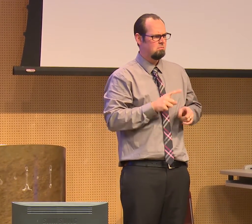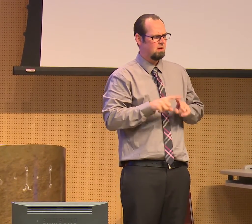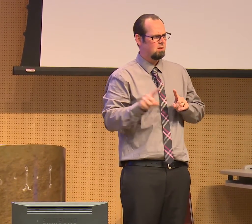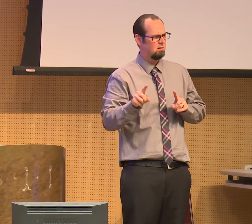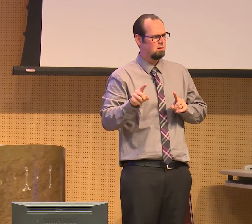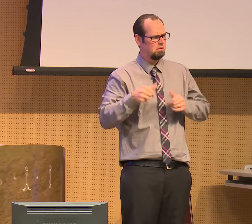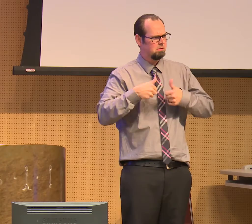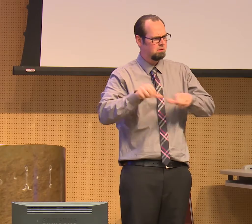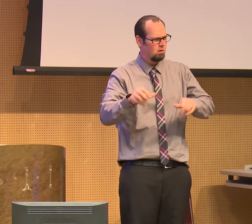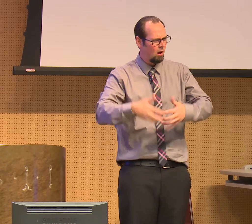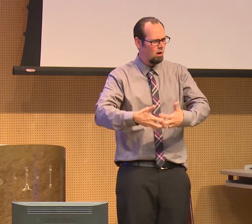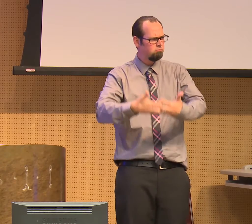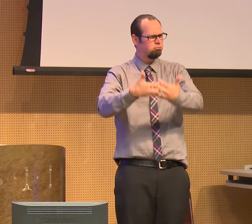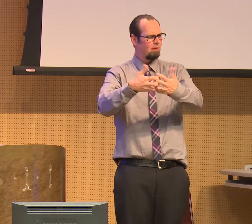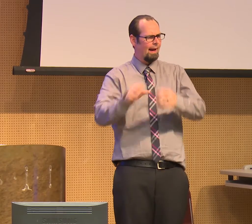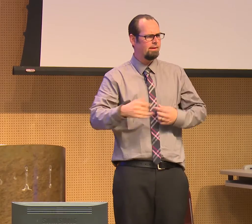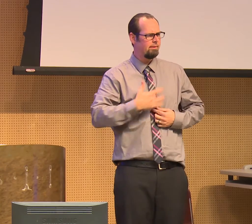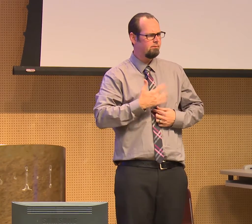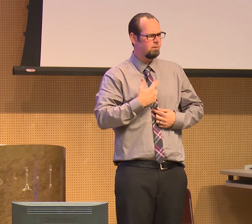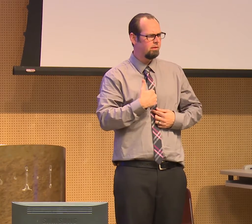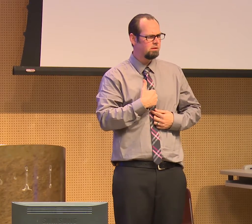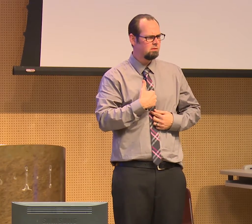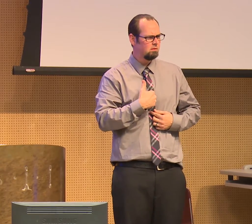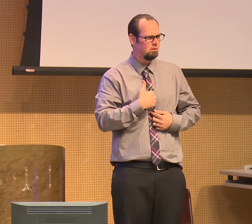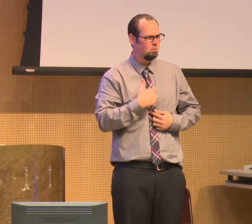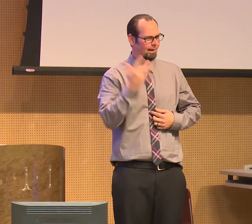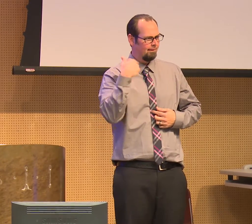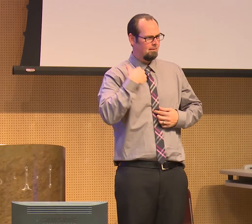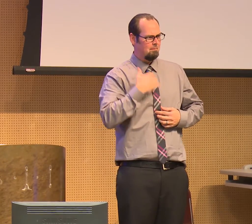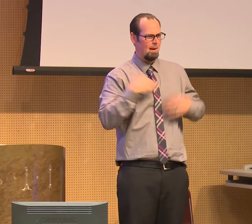and I thought, I turned all the machines off, but they seemed to be starting up again.